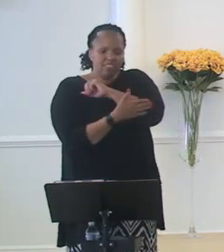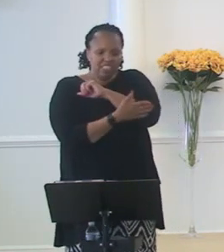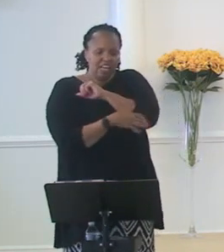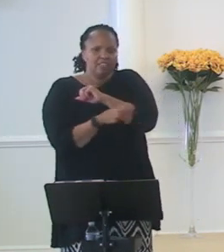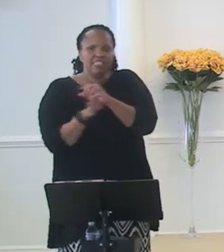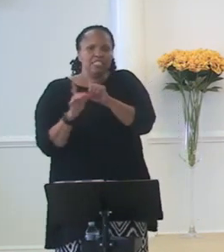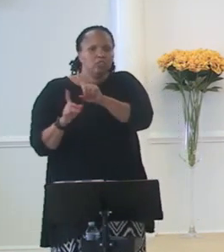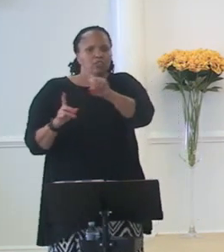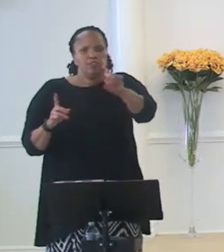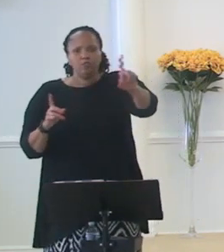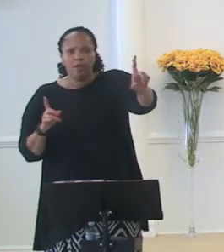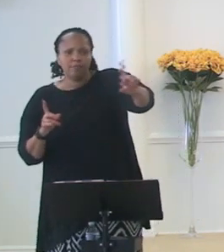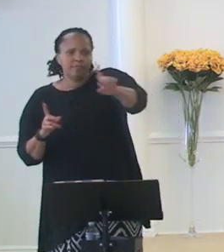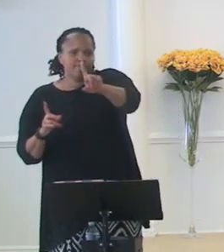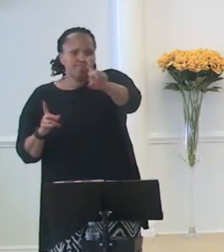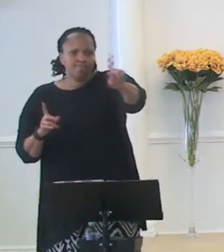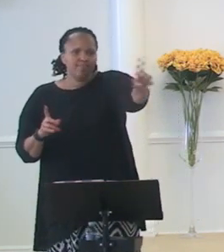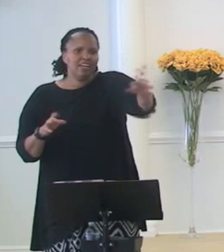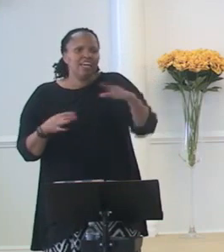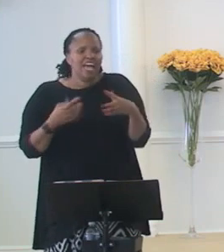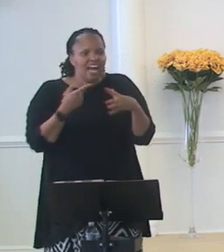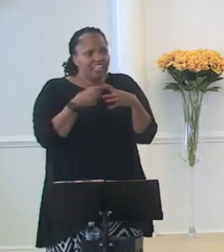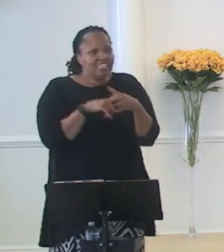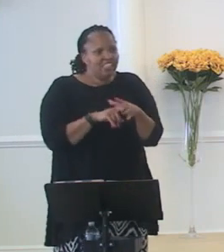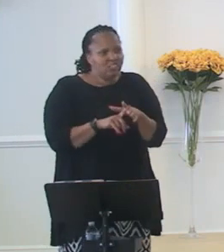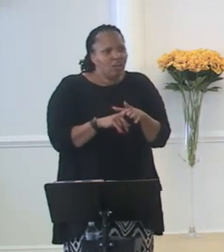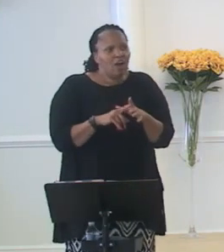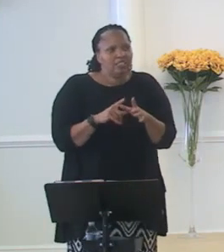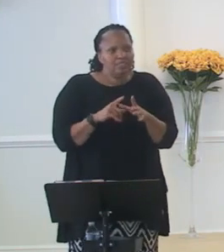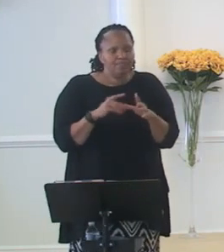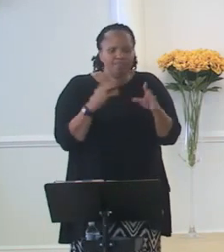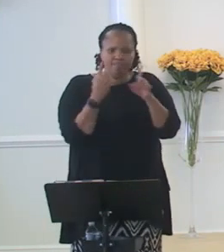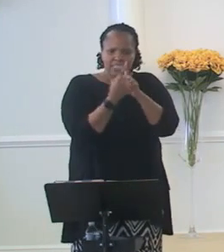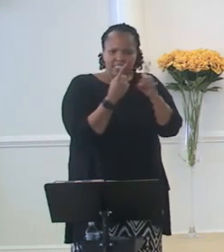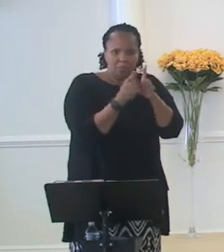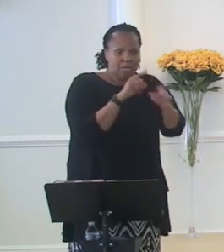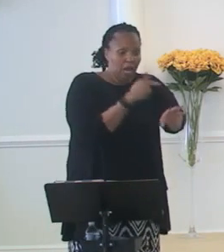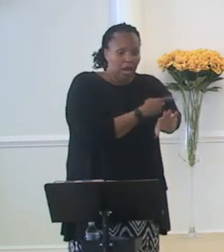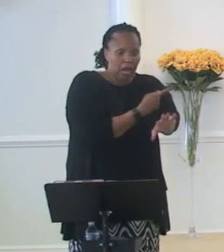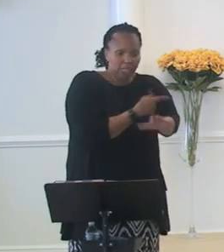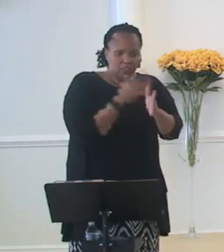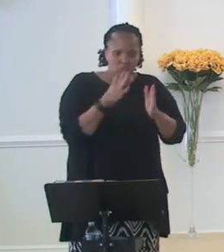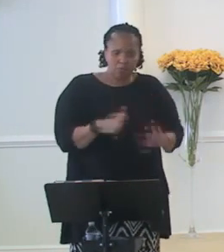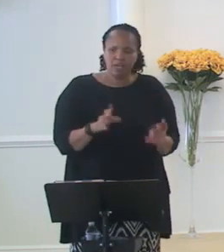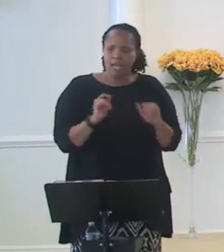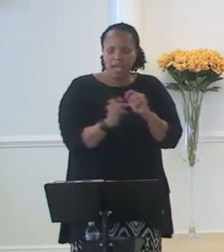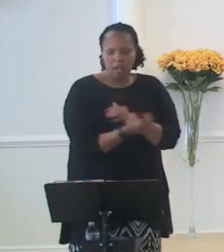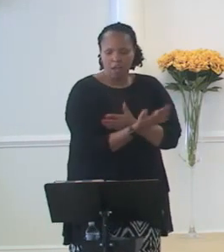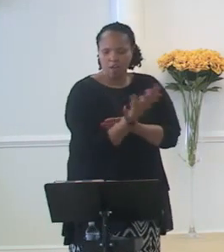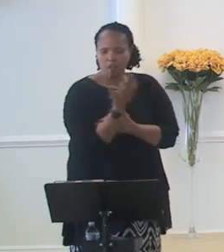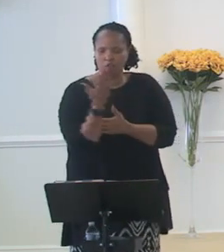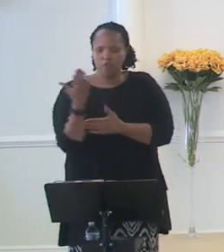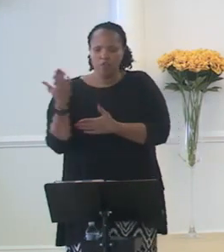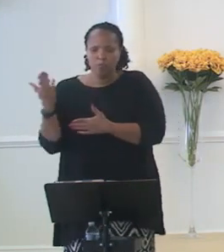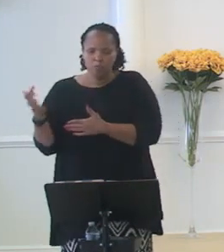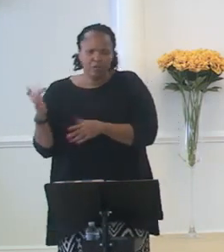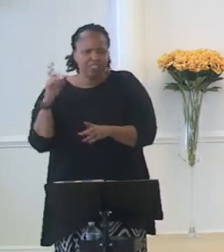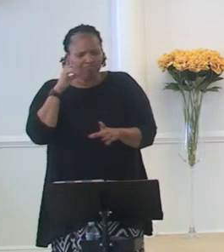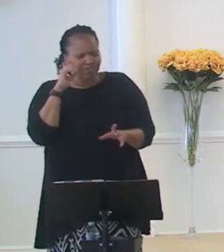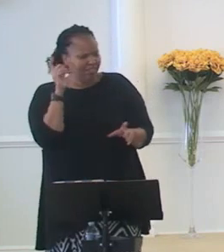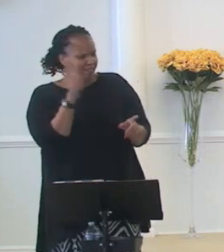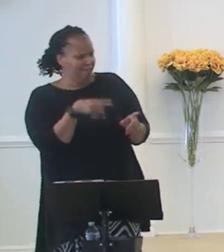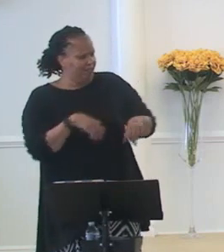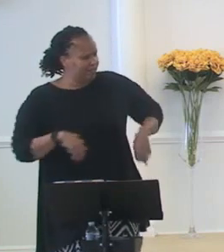and fro, back and forth, and he began to get acquainted with this shepherd. And every morning he noticed this shepherd, Deacon